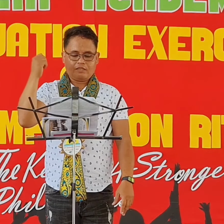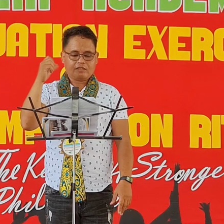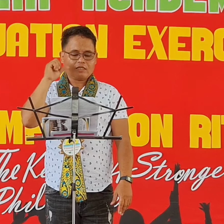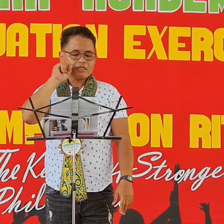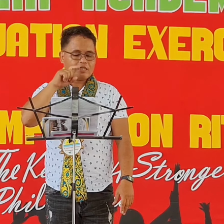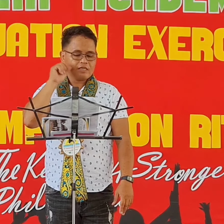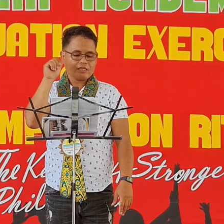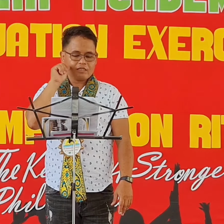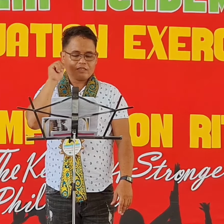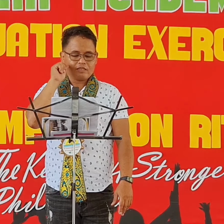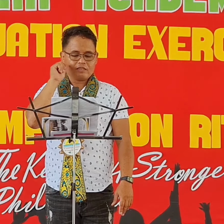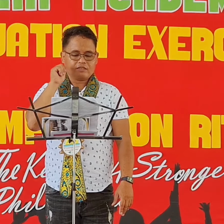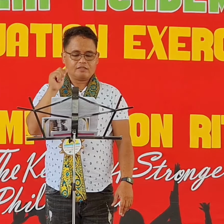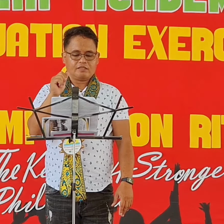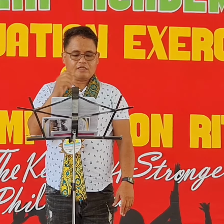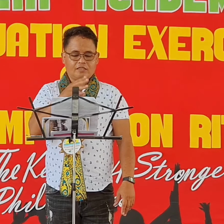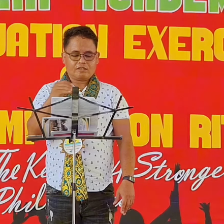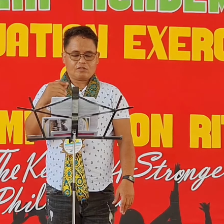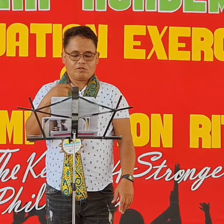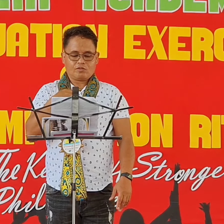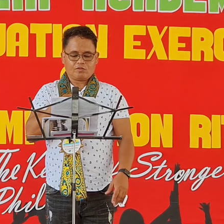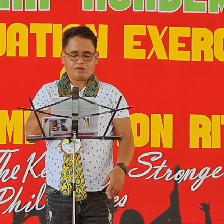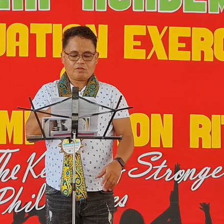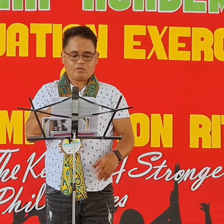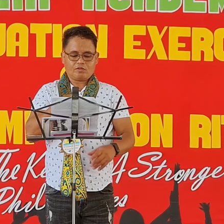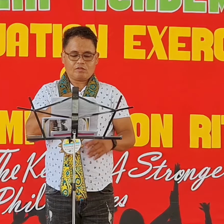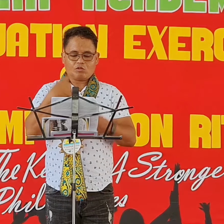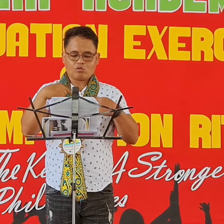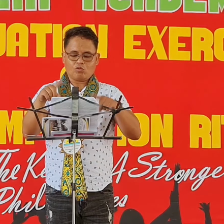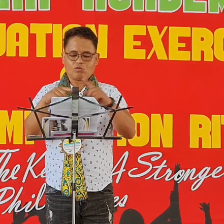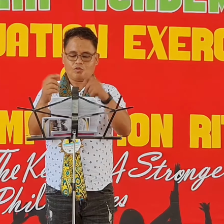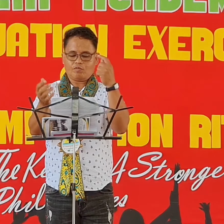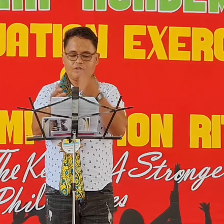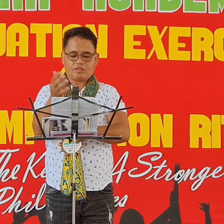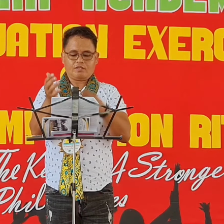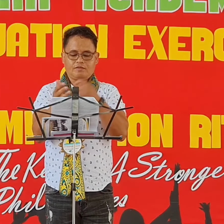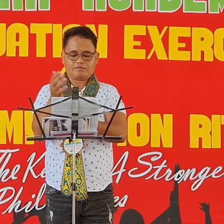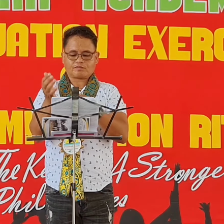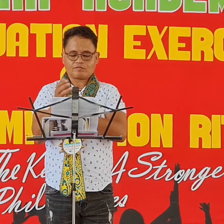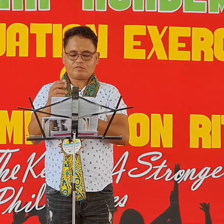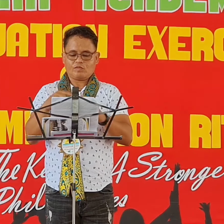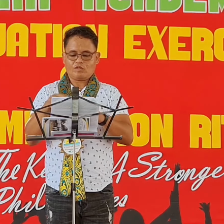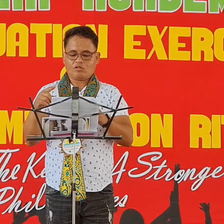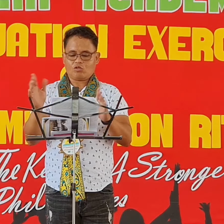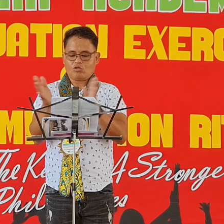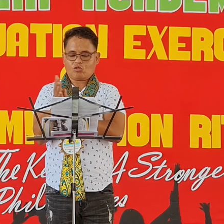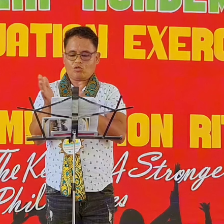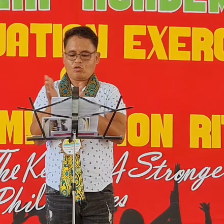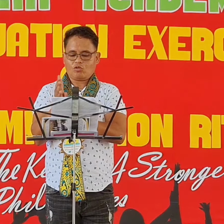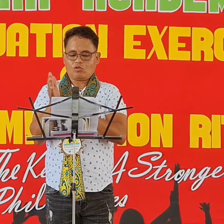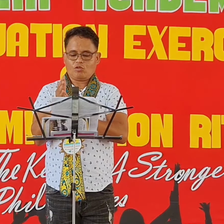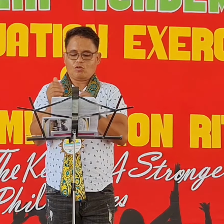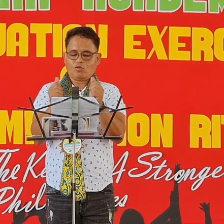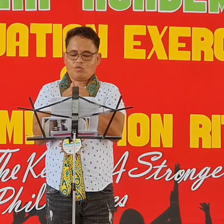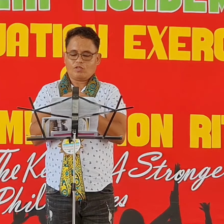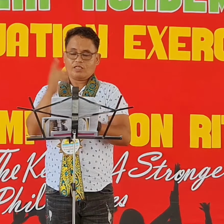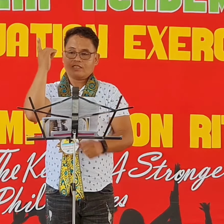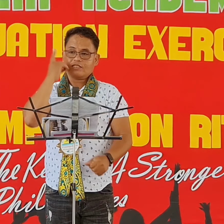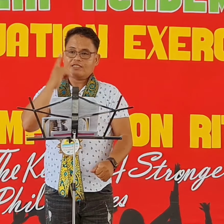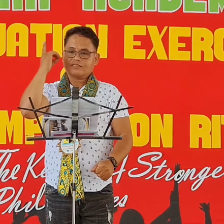My younger sister, Arlene, and I went to Tag Billeran to go to school